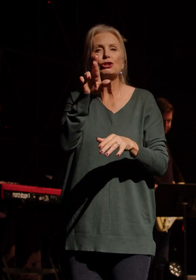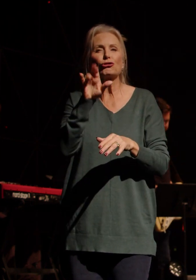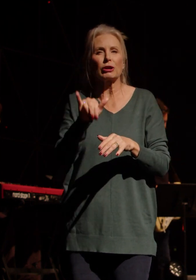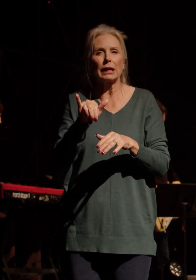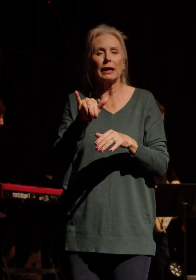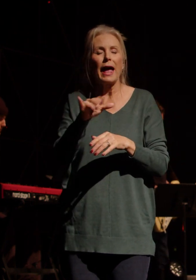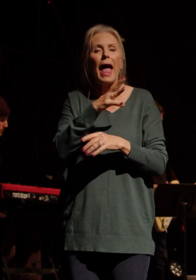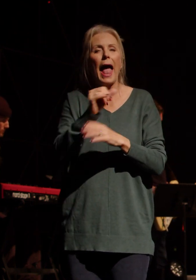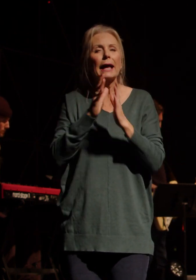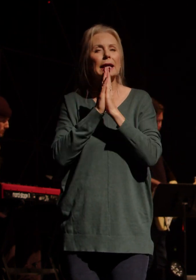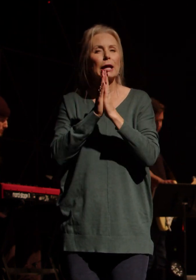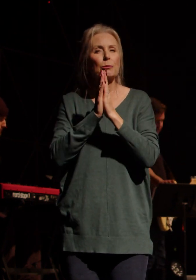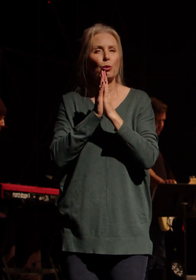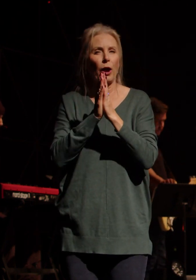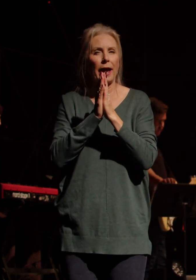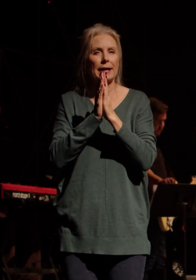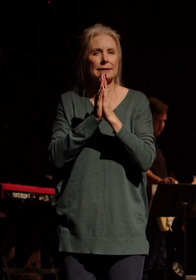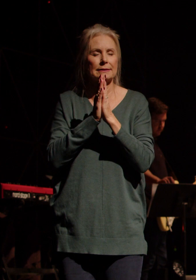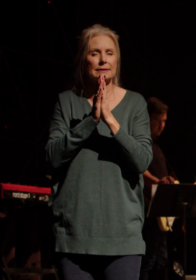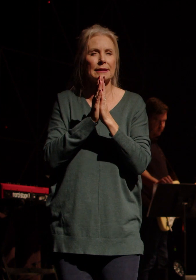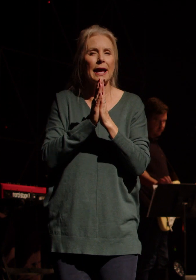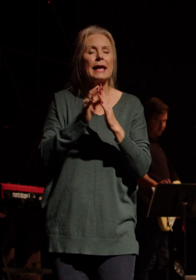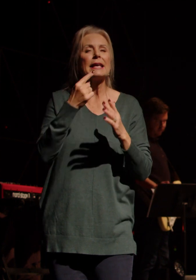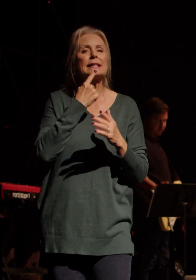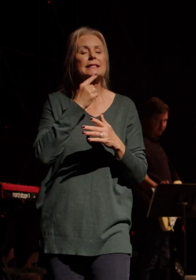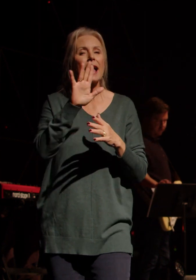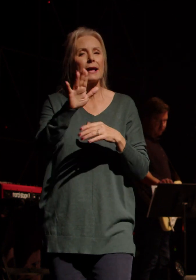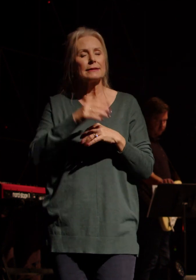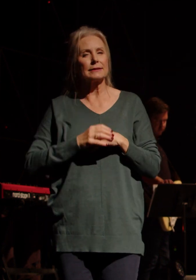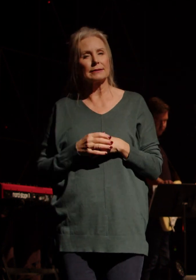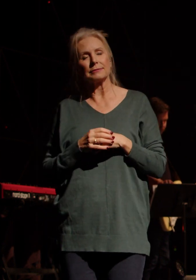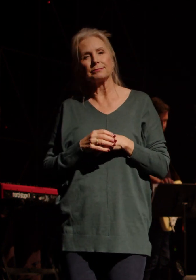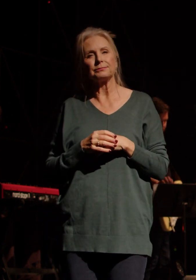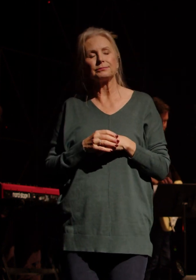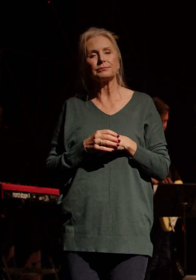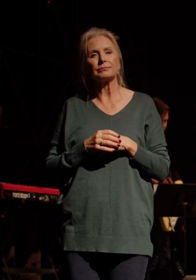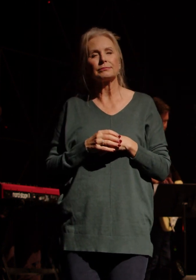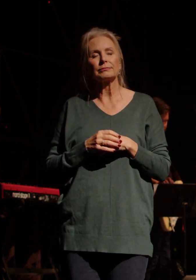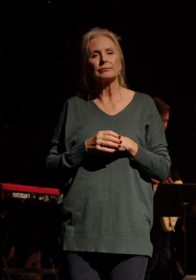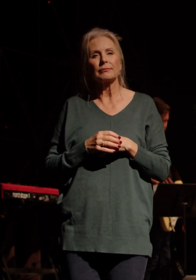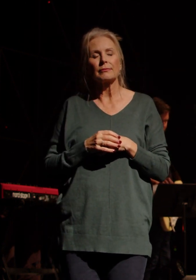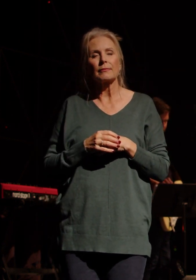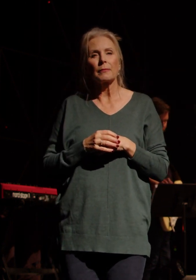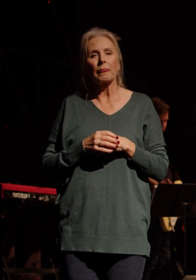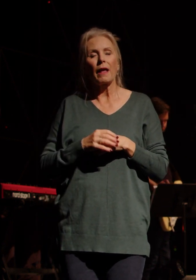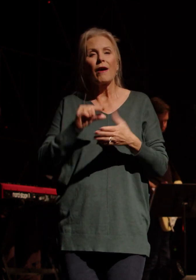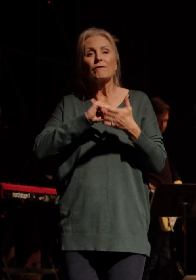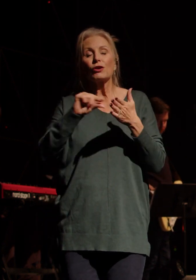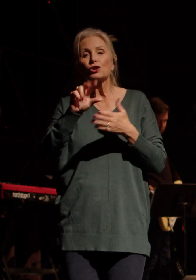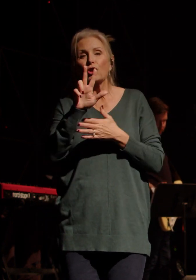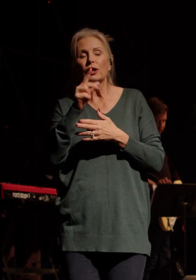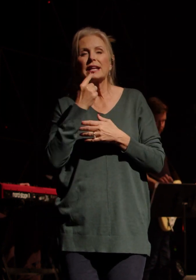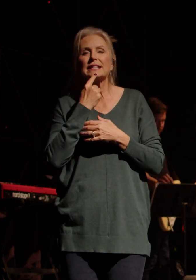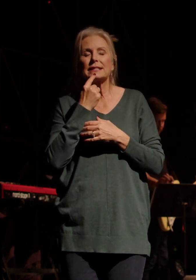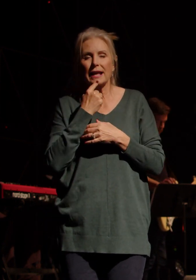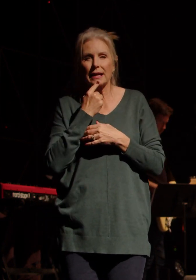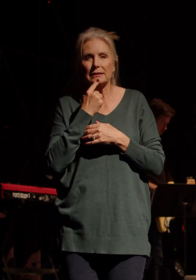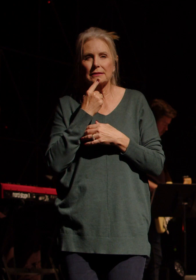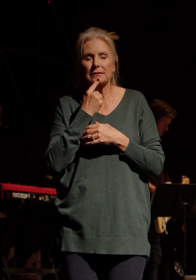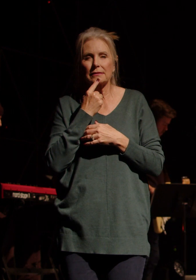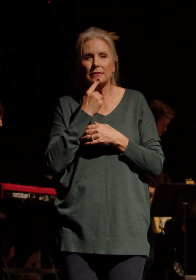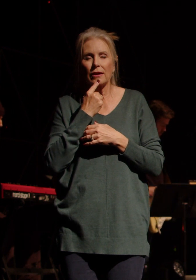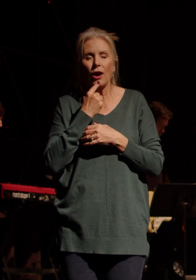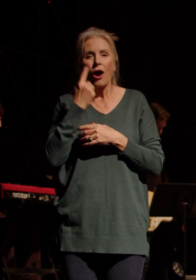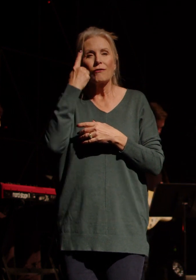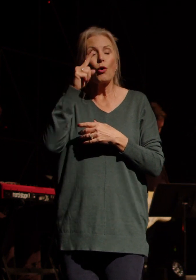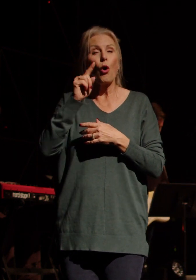And he prays this prayer over the church. He prays this prayer. He says, in 3, verse 16, he says that according to the riches